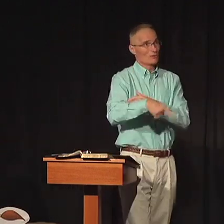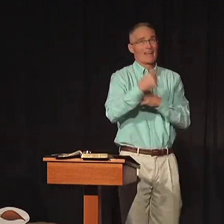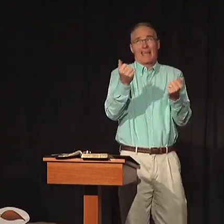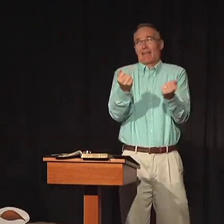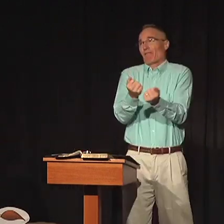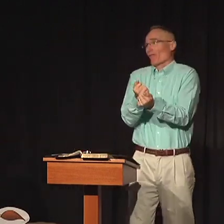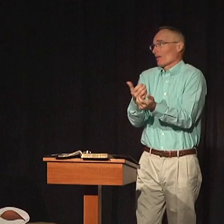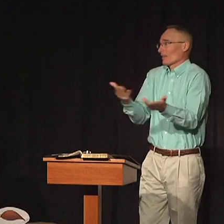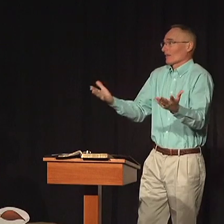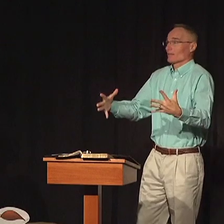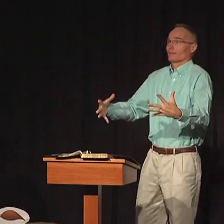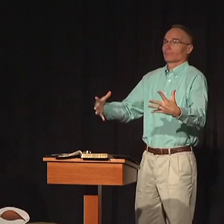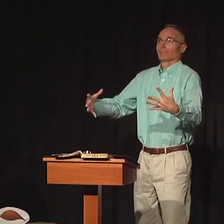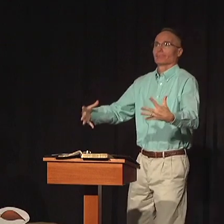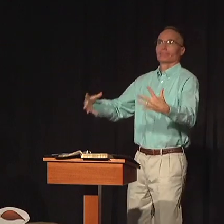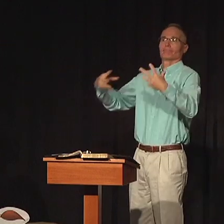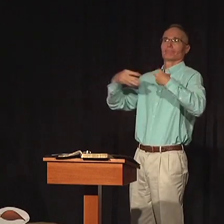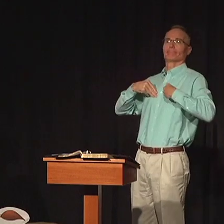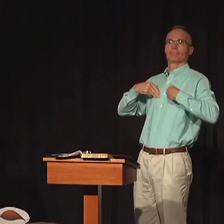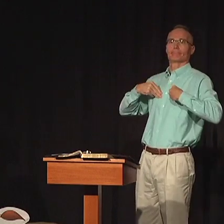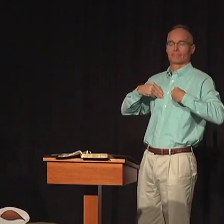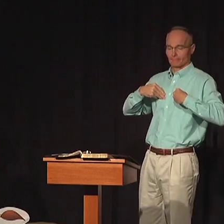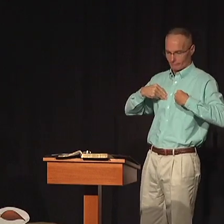today. It seems today everything is acceptable.